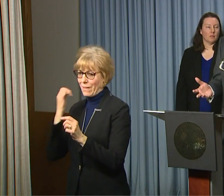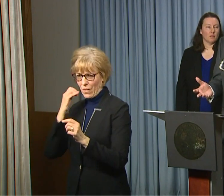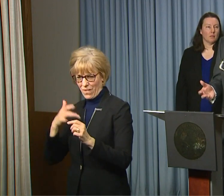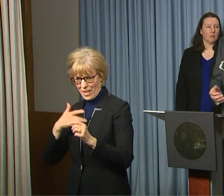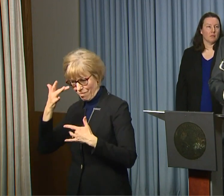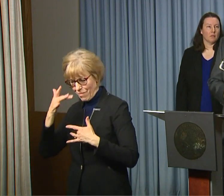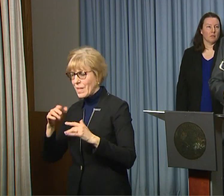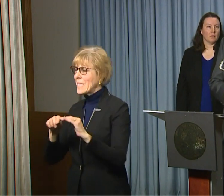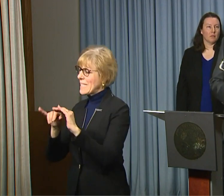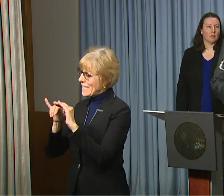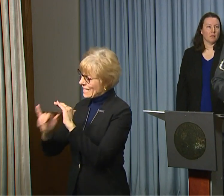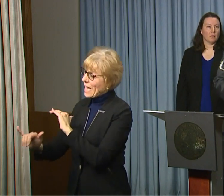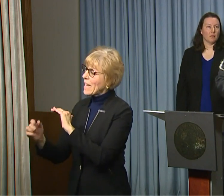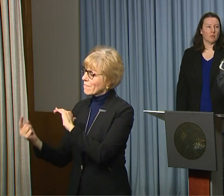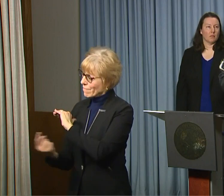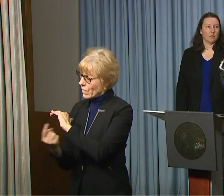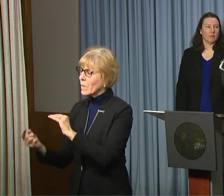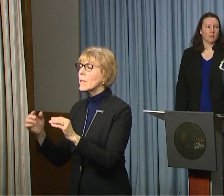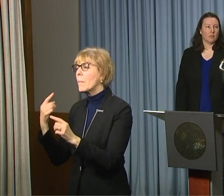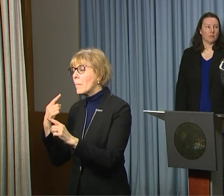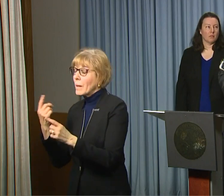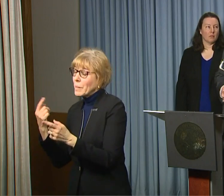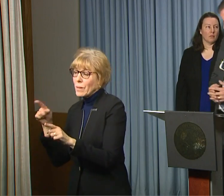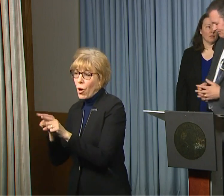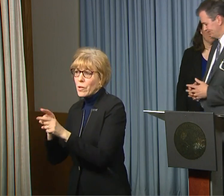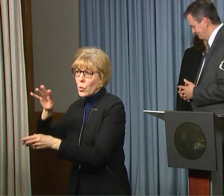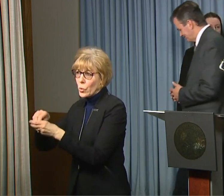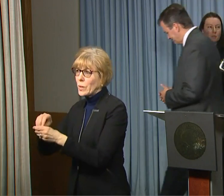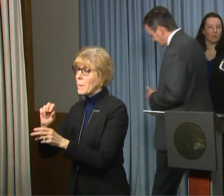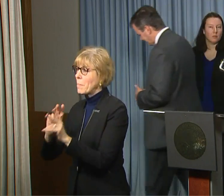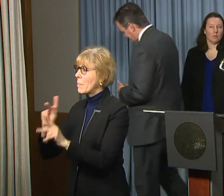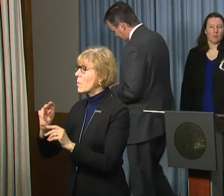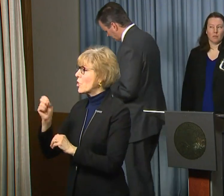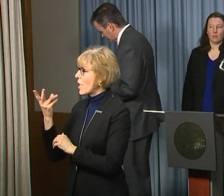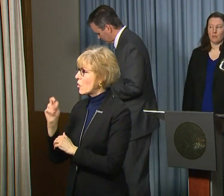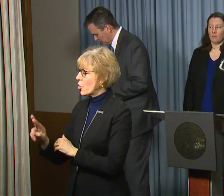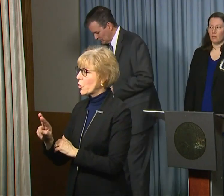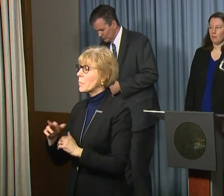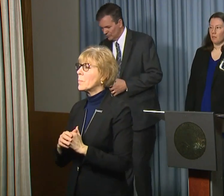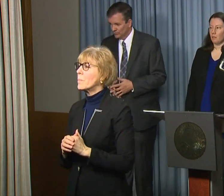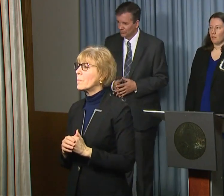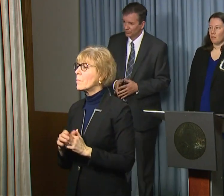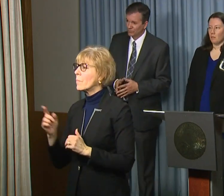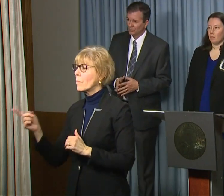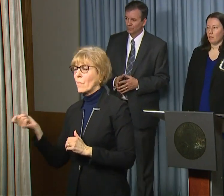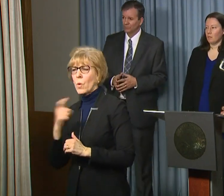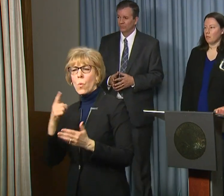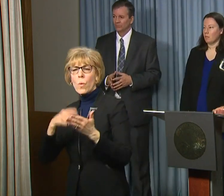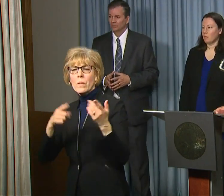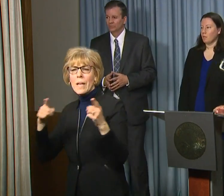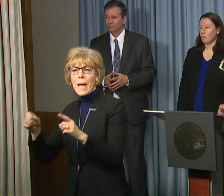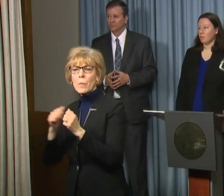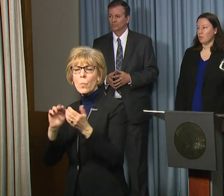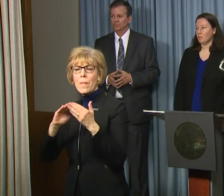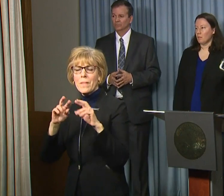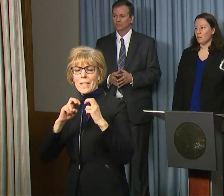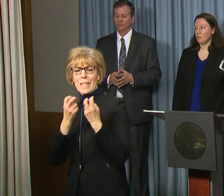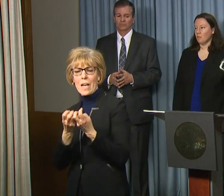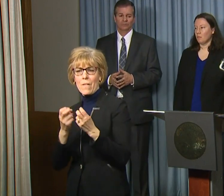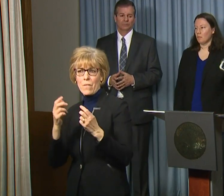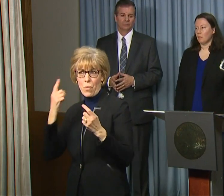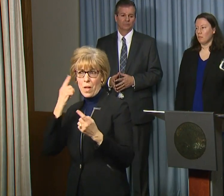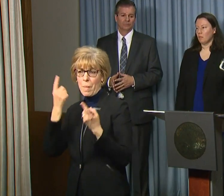in shelter settings. So we're working on that. Okay. Maybe one more question and we'll call it. What's going to happen with City Council? Have you thought about ordering it to